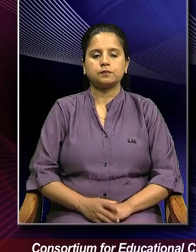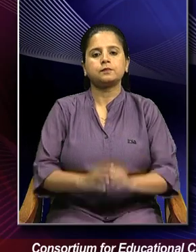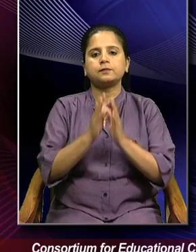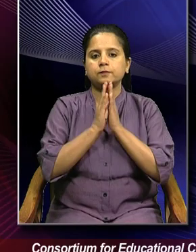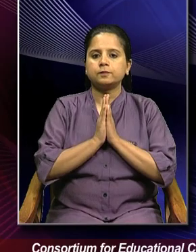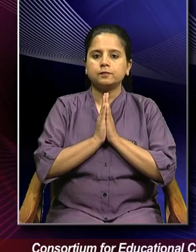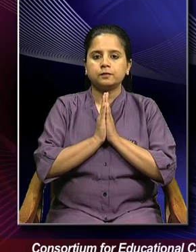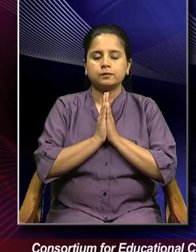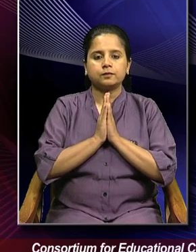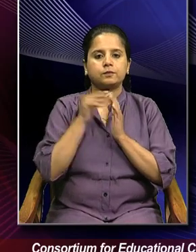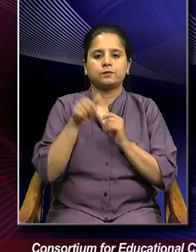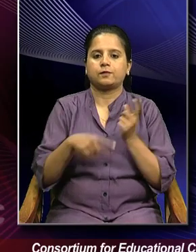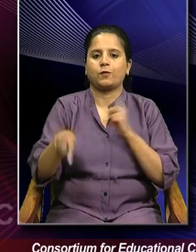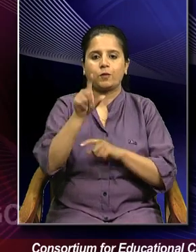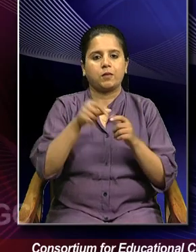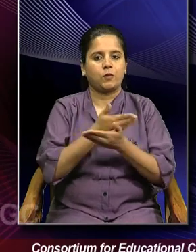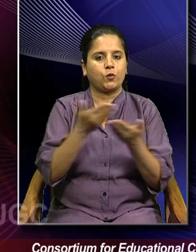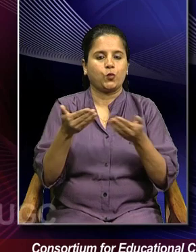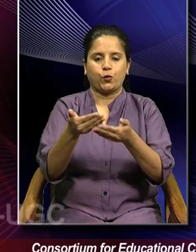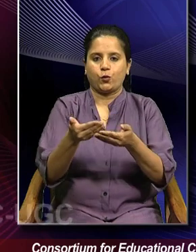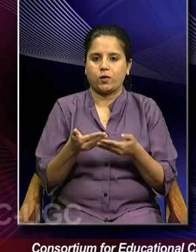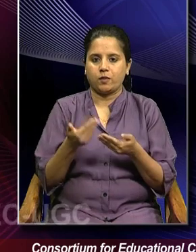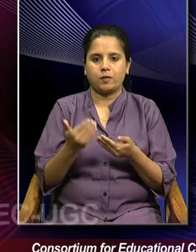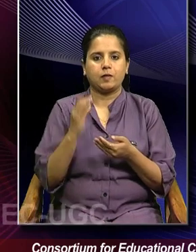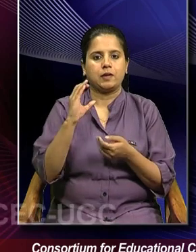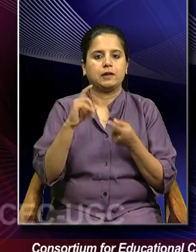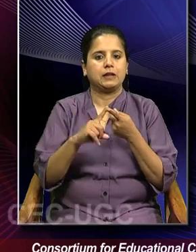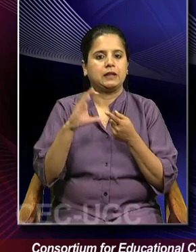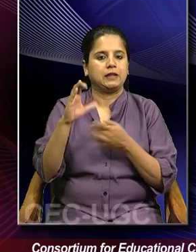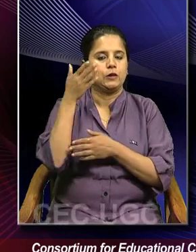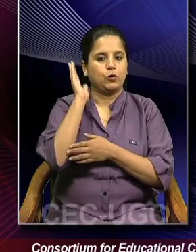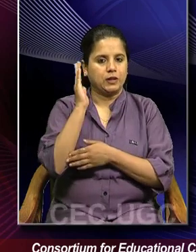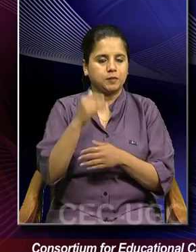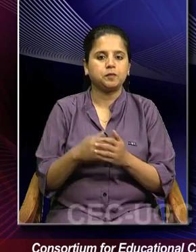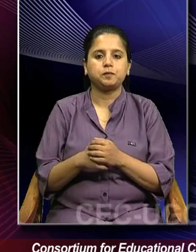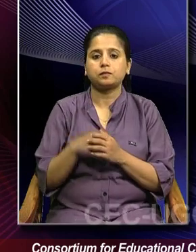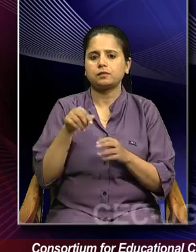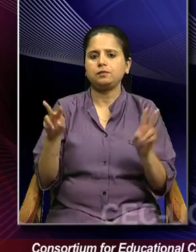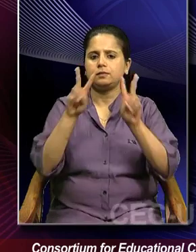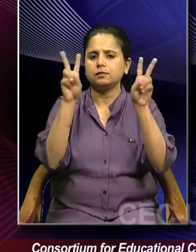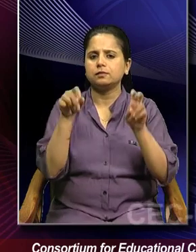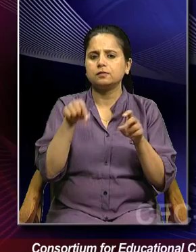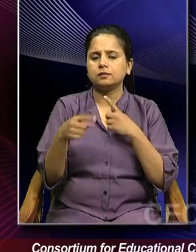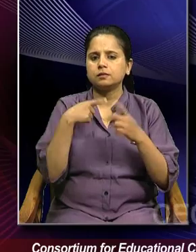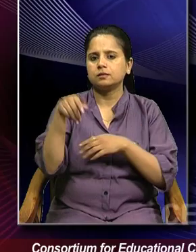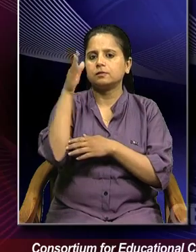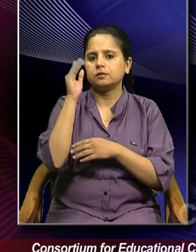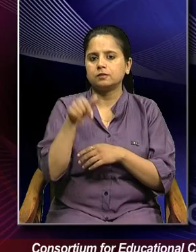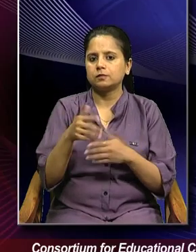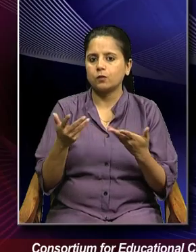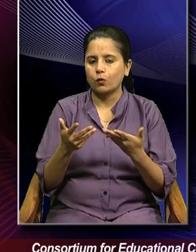Namaskar, greetings, welcome to CEC lecture. The topic for lecture